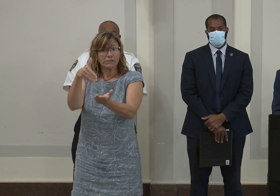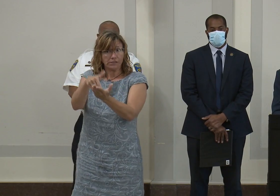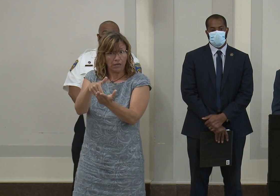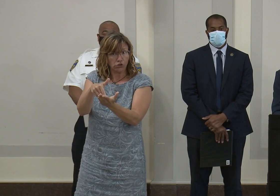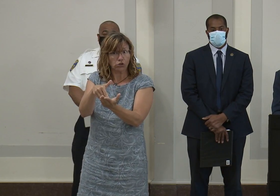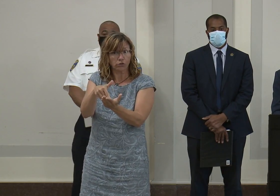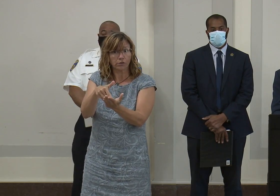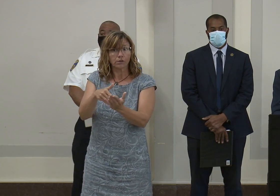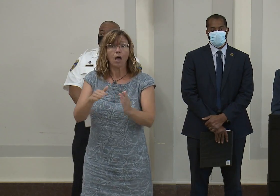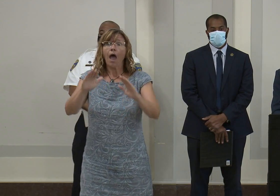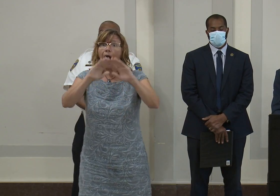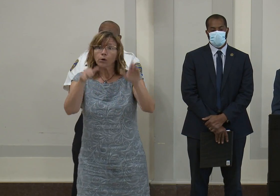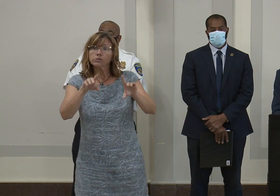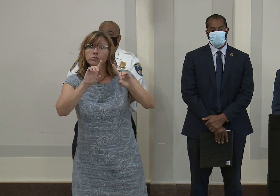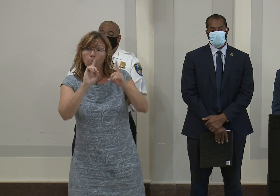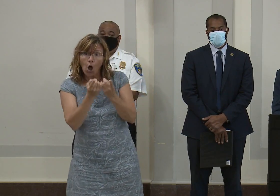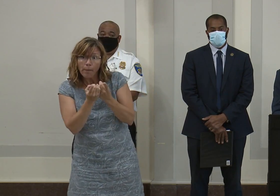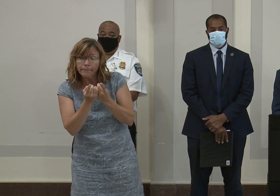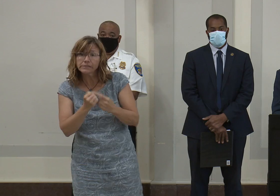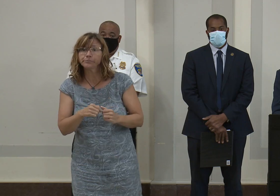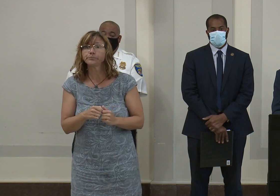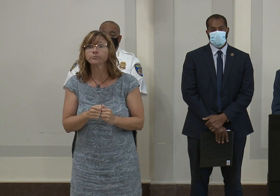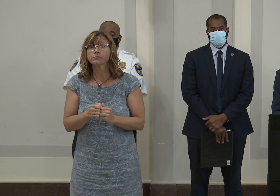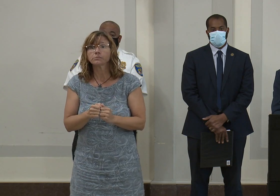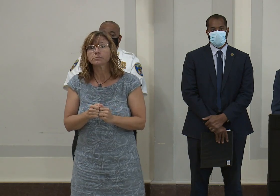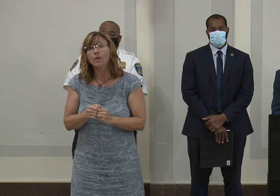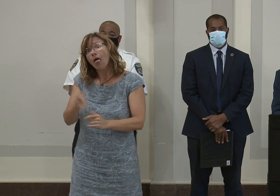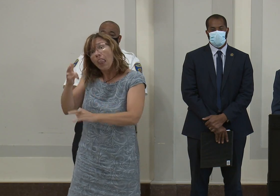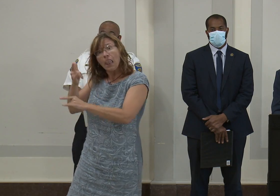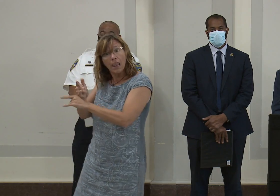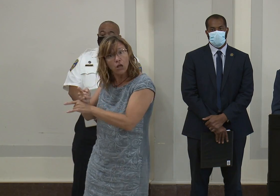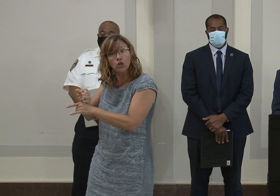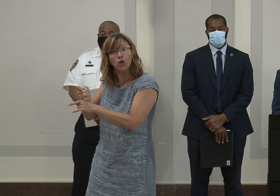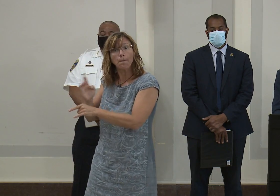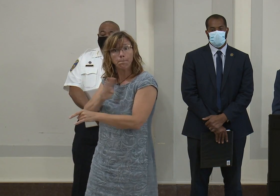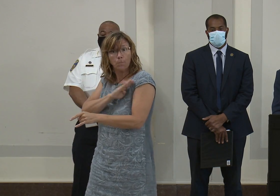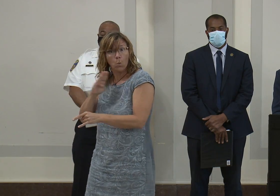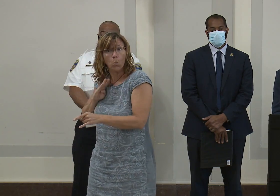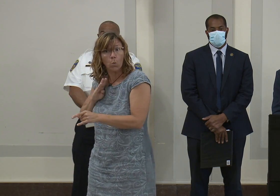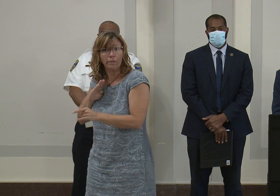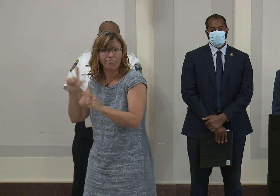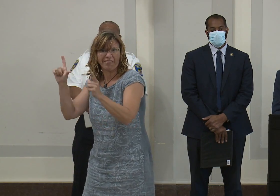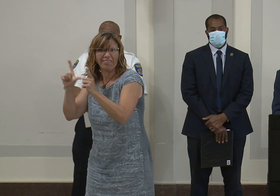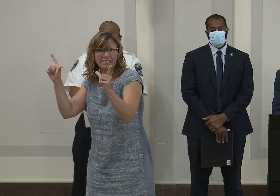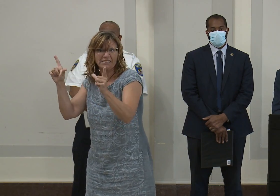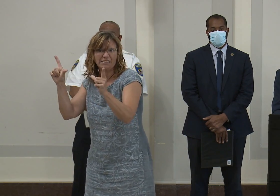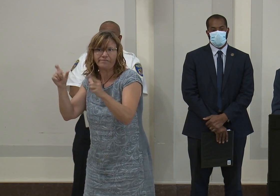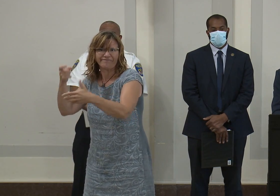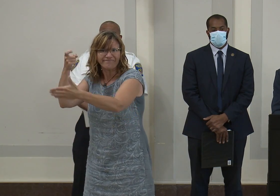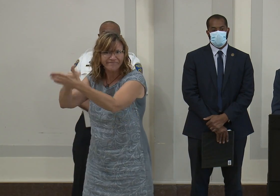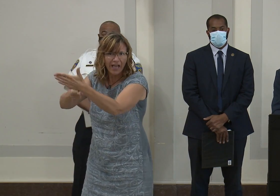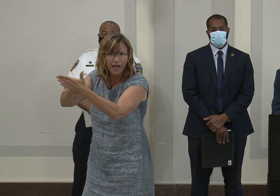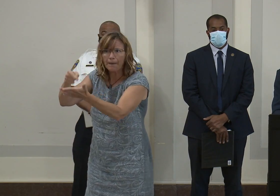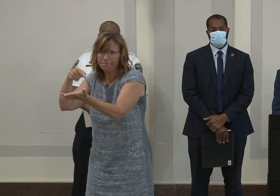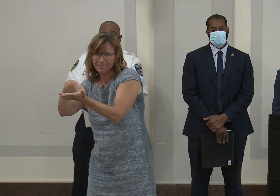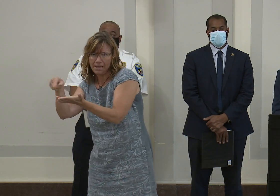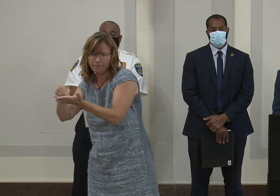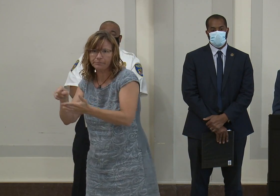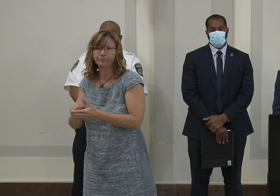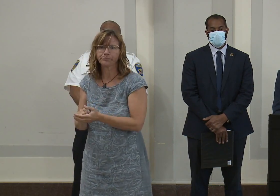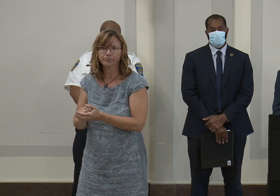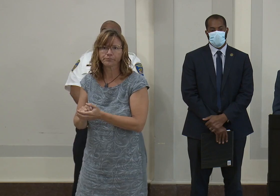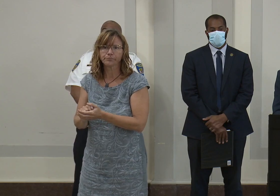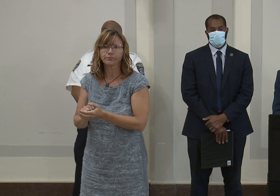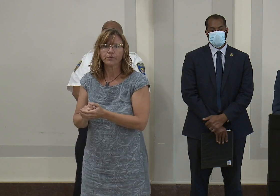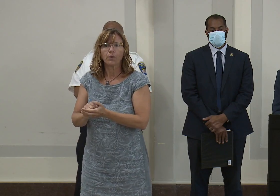and inspections, the Liquor Board license pickup fee and fine payments, drop-off and in-person hearings, 48-hour and